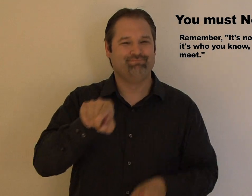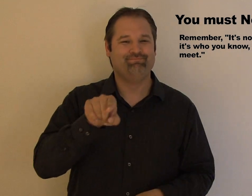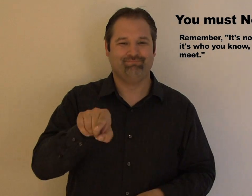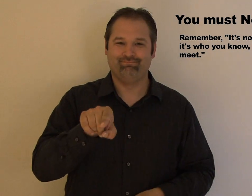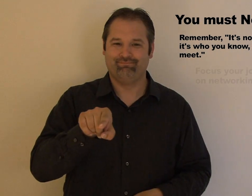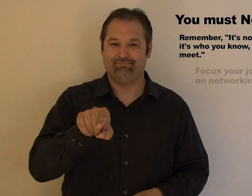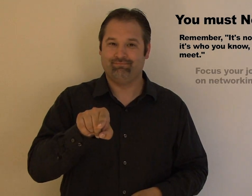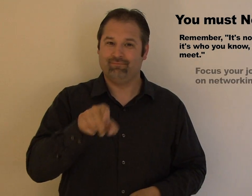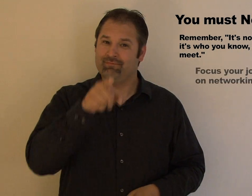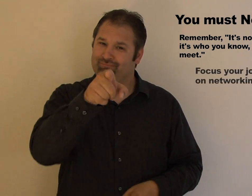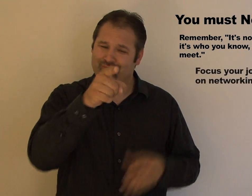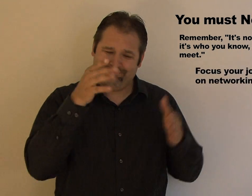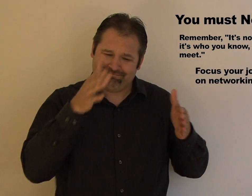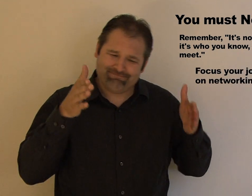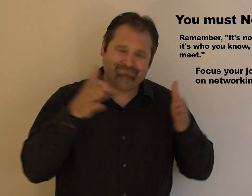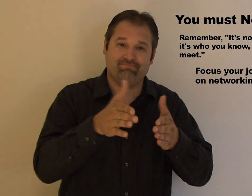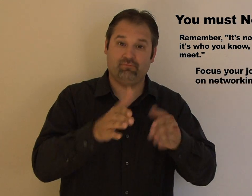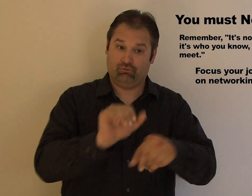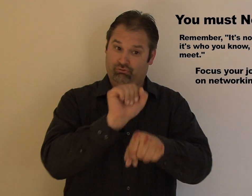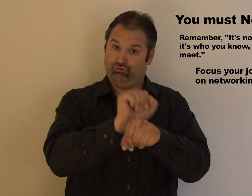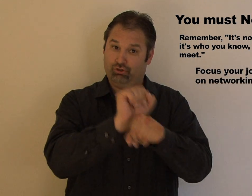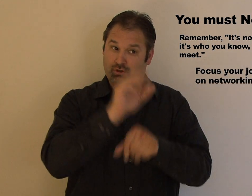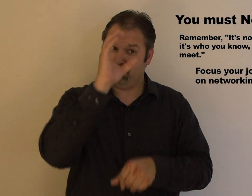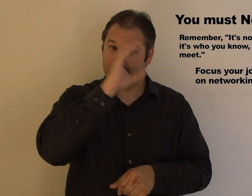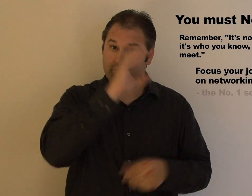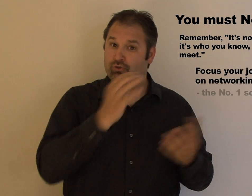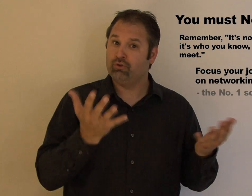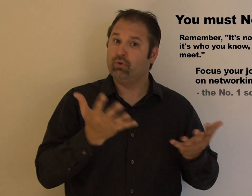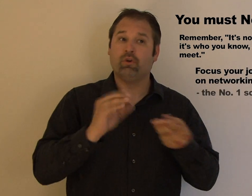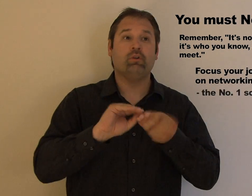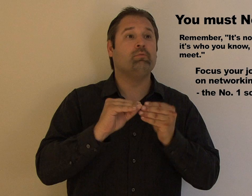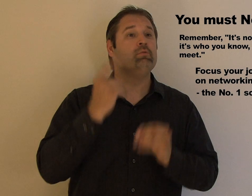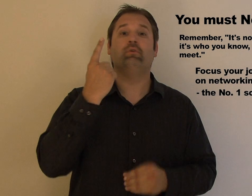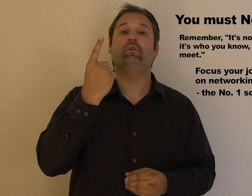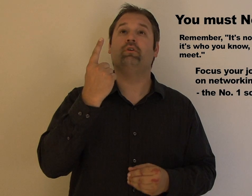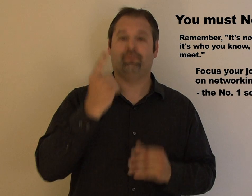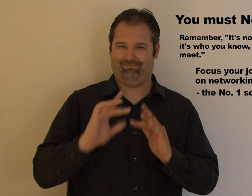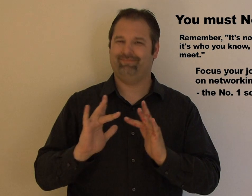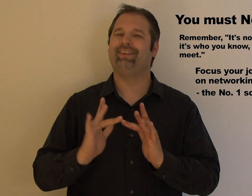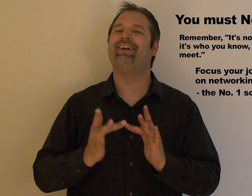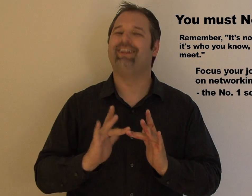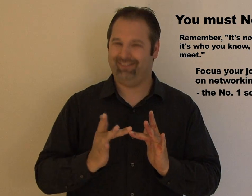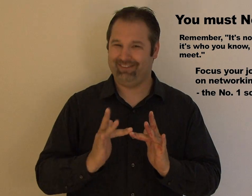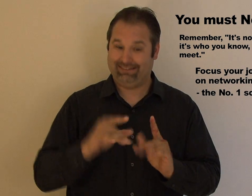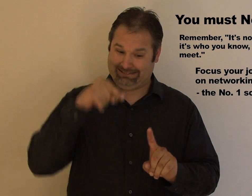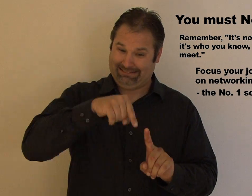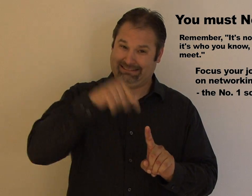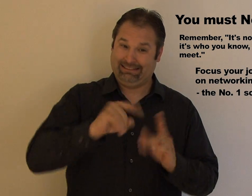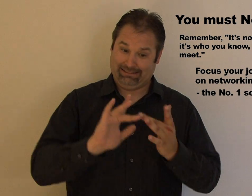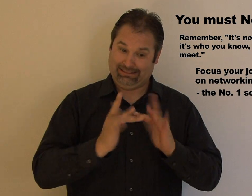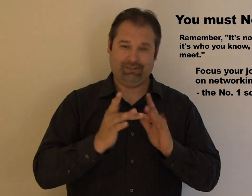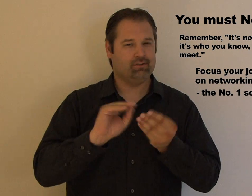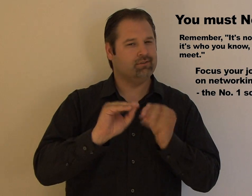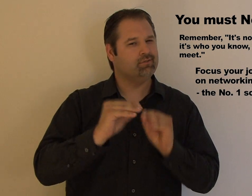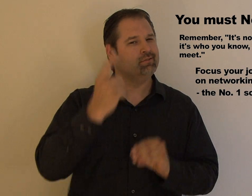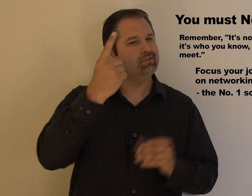Focus your job search energy on networking. Networking is the #1 source of job leads.